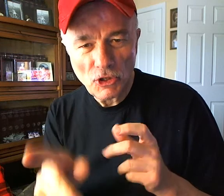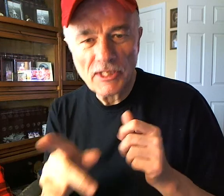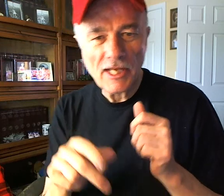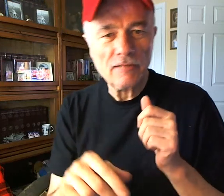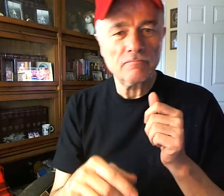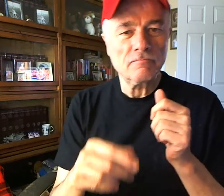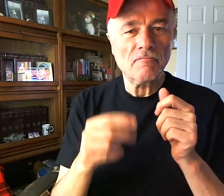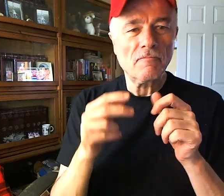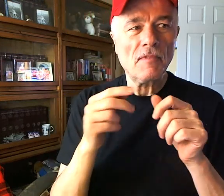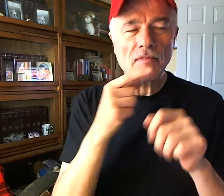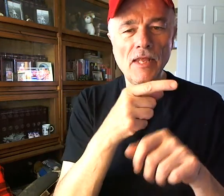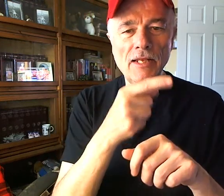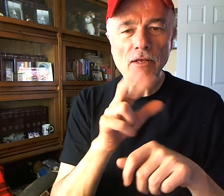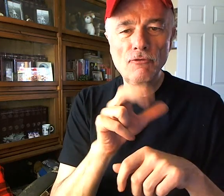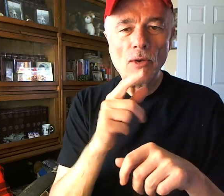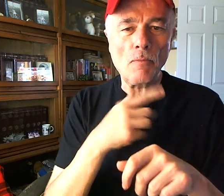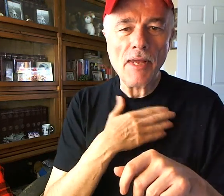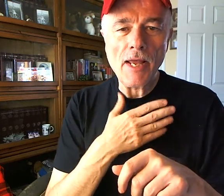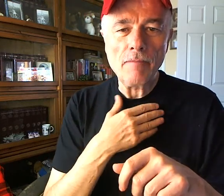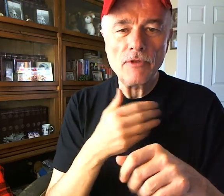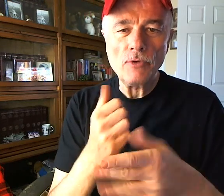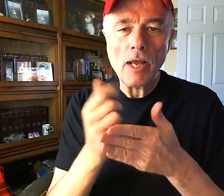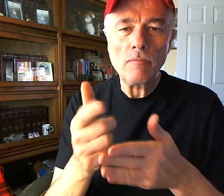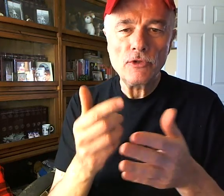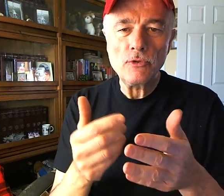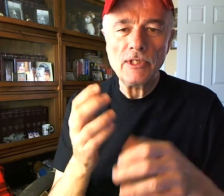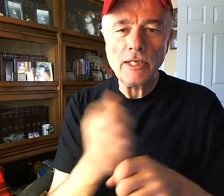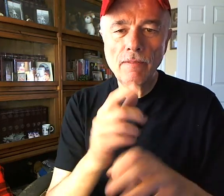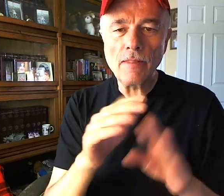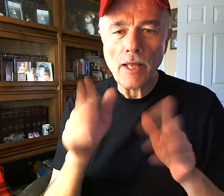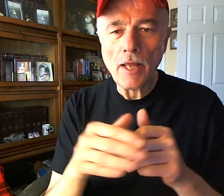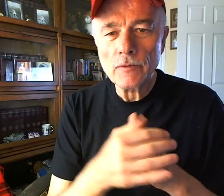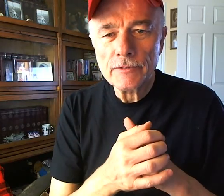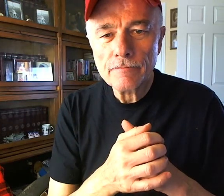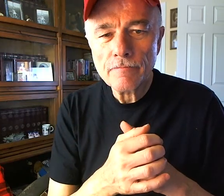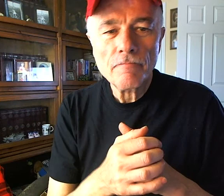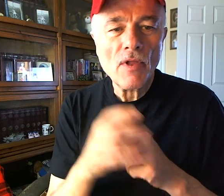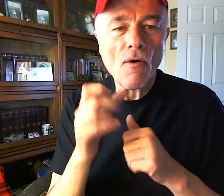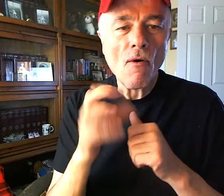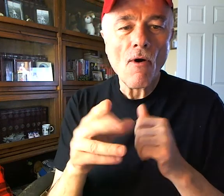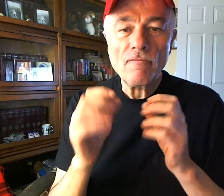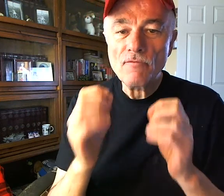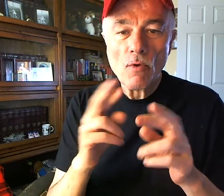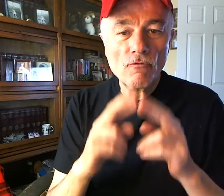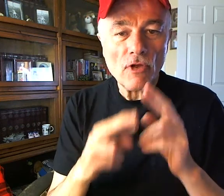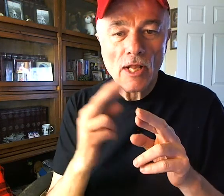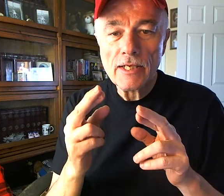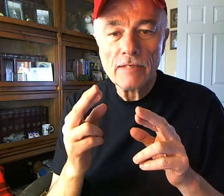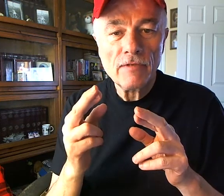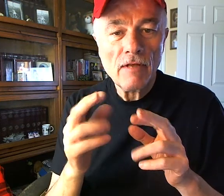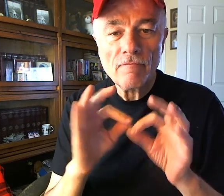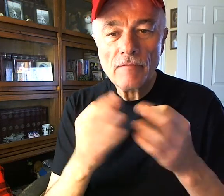Chef Michael's canine creations. Chef inspired, dog desired. Ethan Allen introduces a new way of living